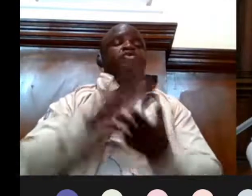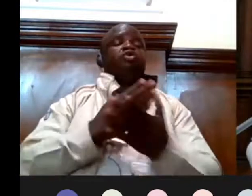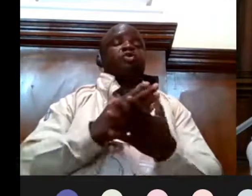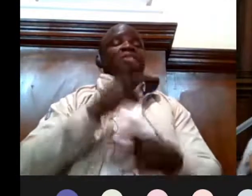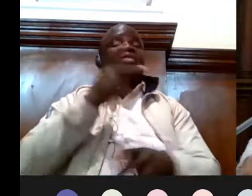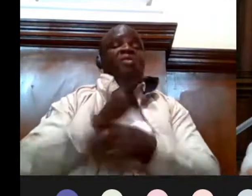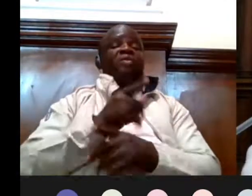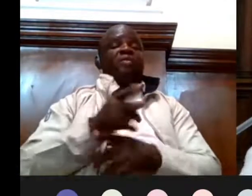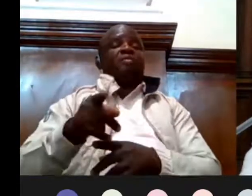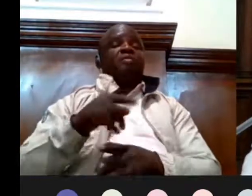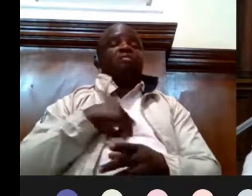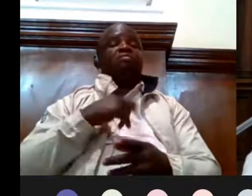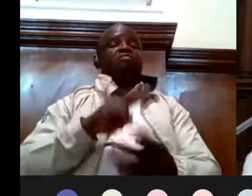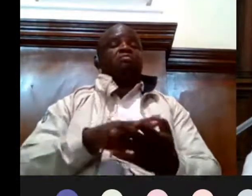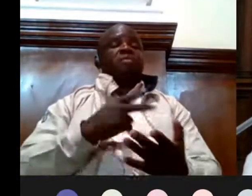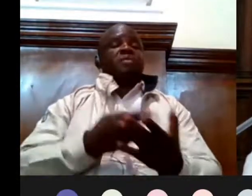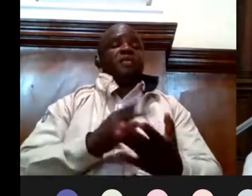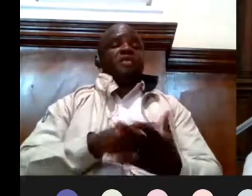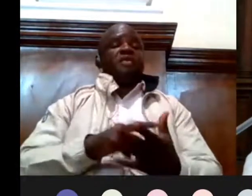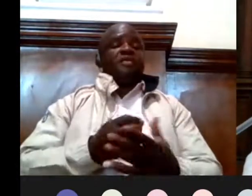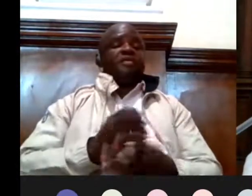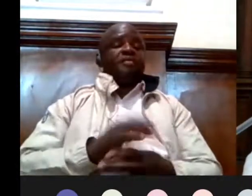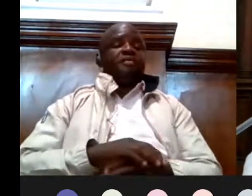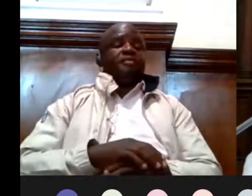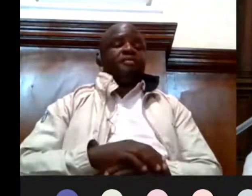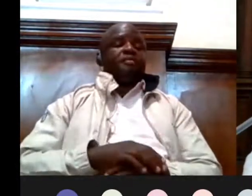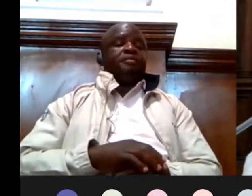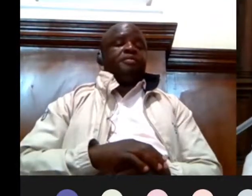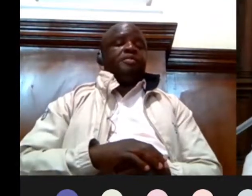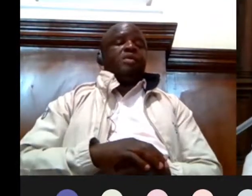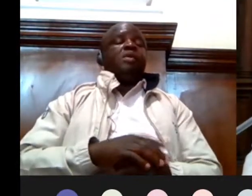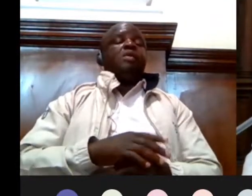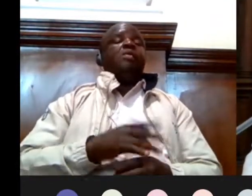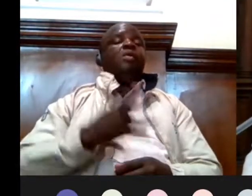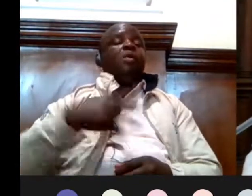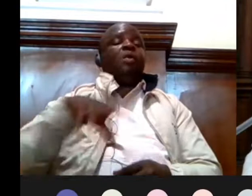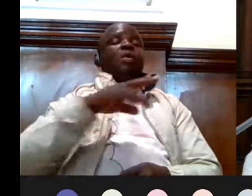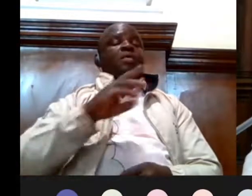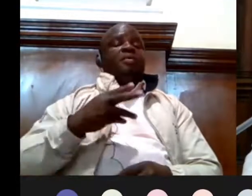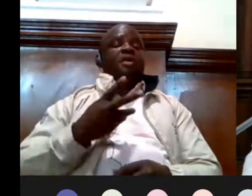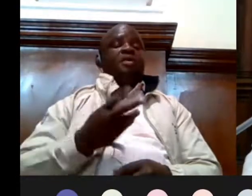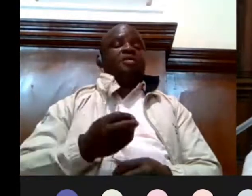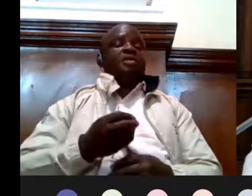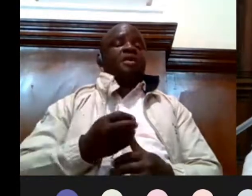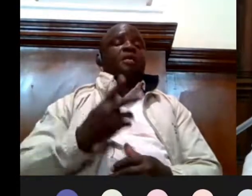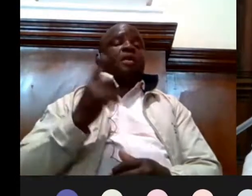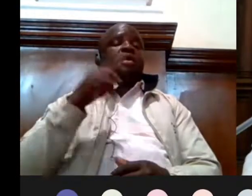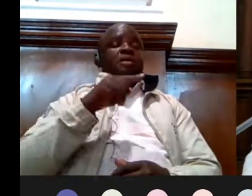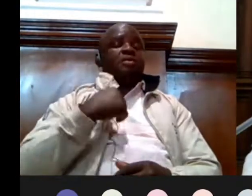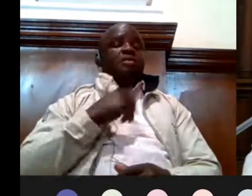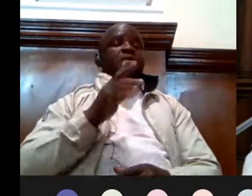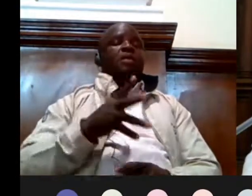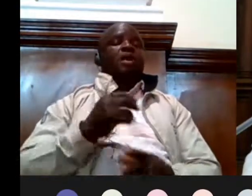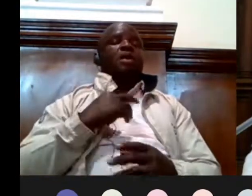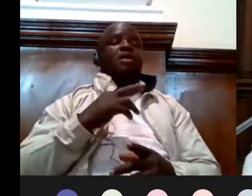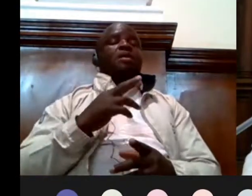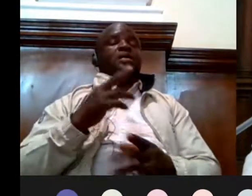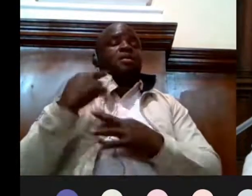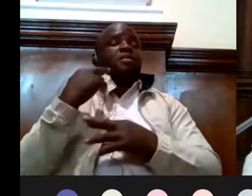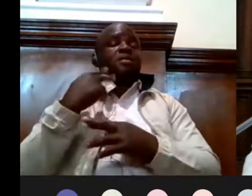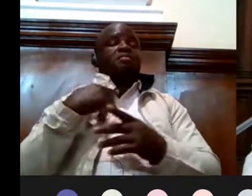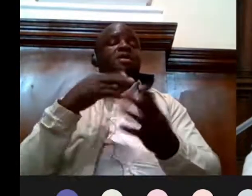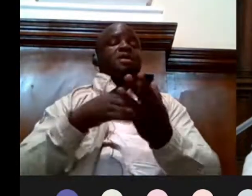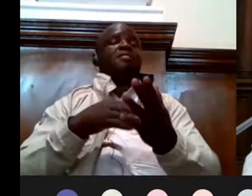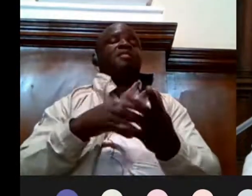emangcwabeni abalele khona bayaphethuka baqumbile. And sisonke singamakhosikazi one day will account xa